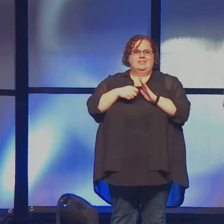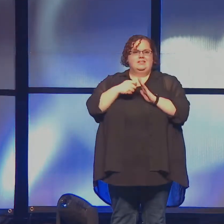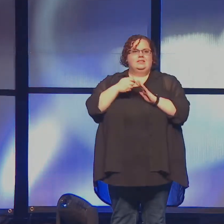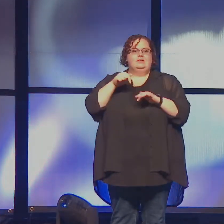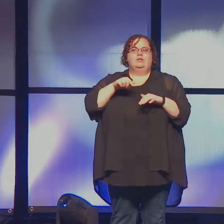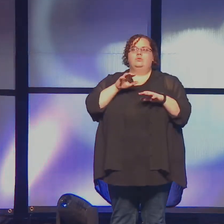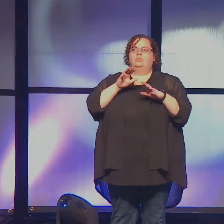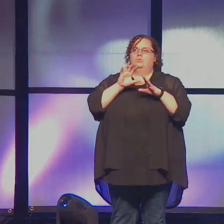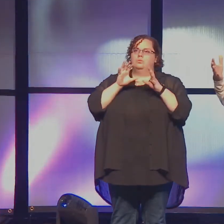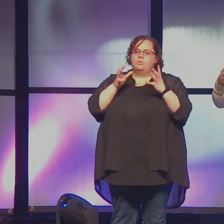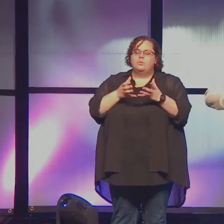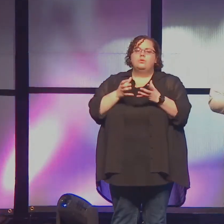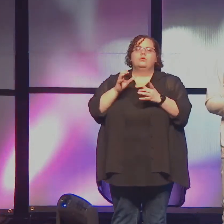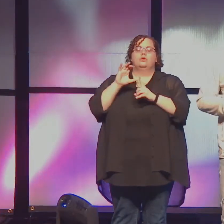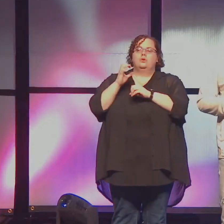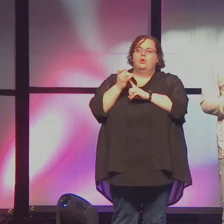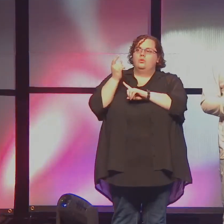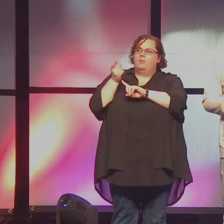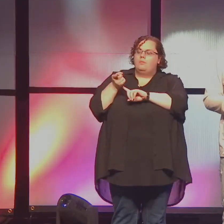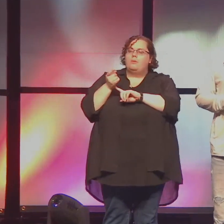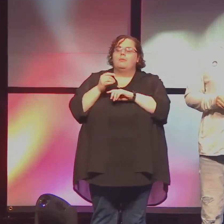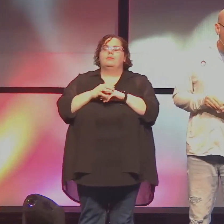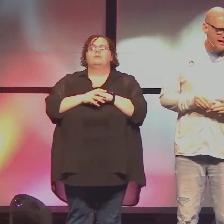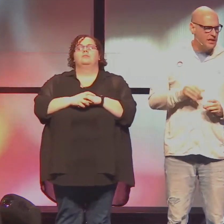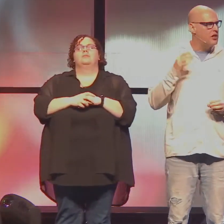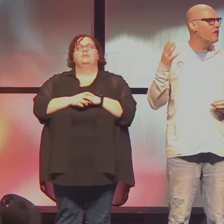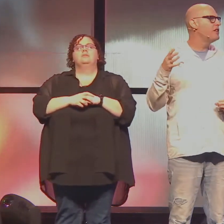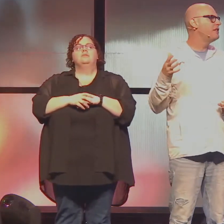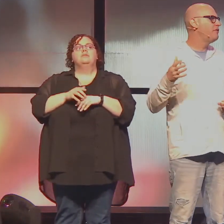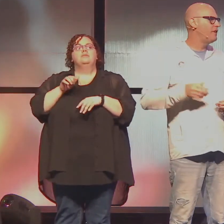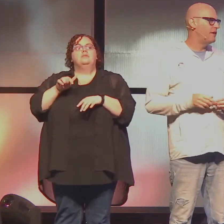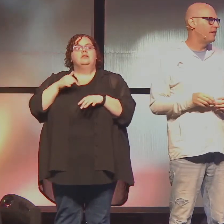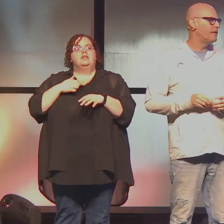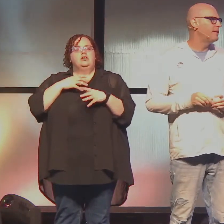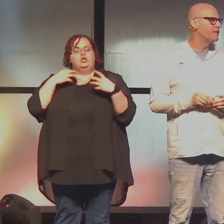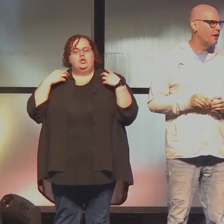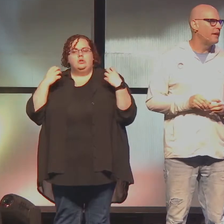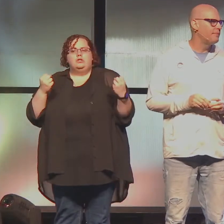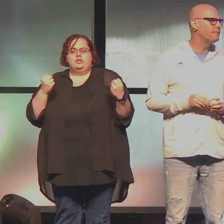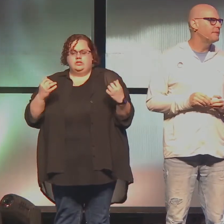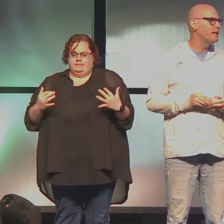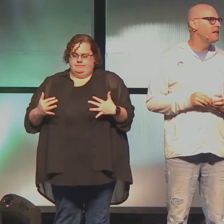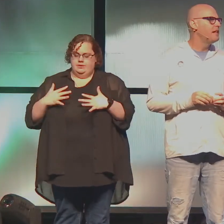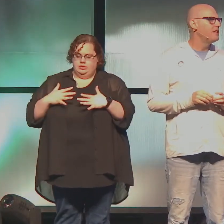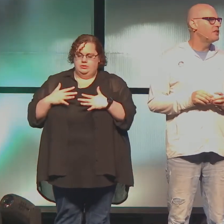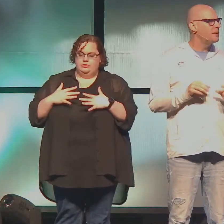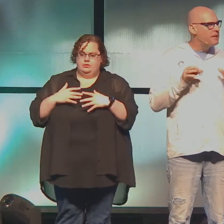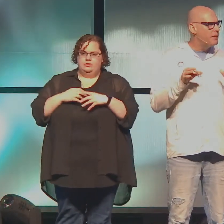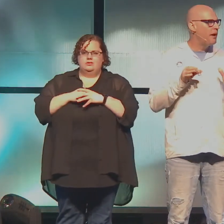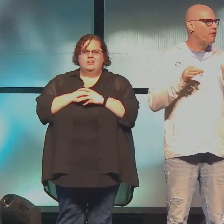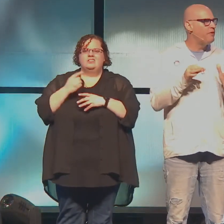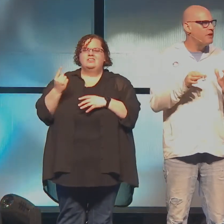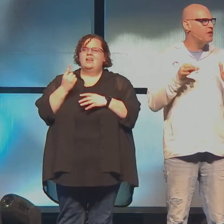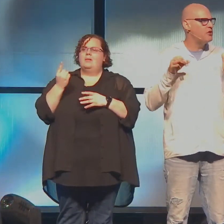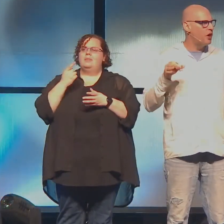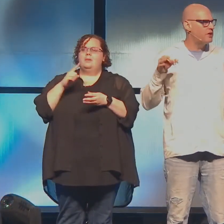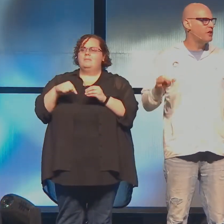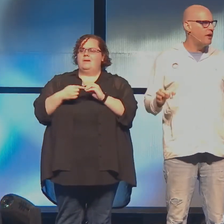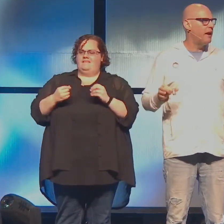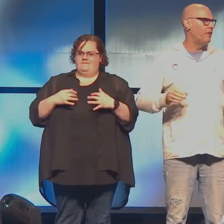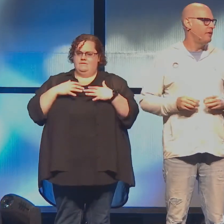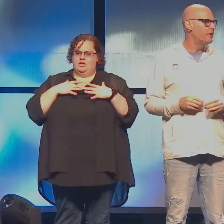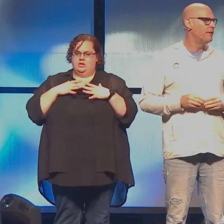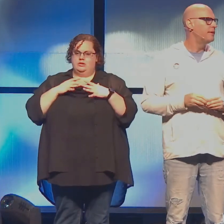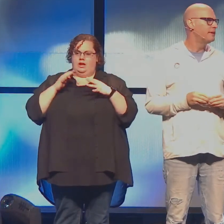world and our cultural moment, is that courage and fear, right? There's something about fear that draws